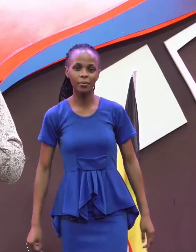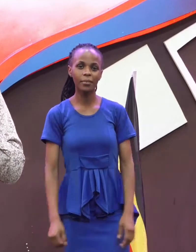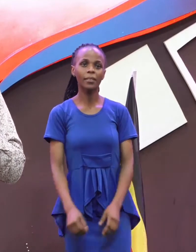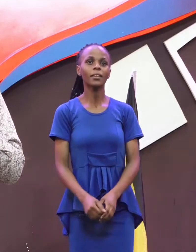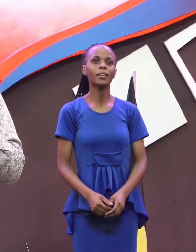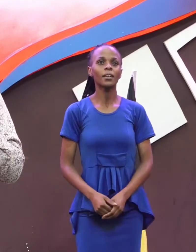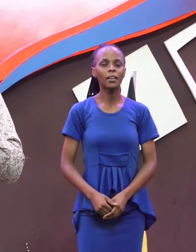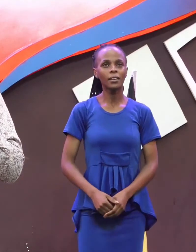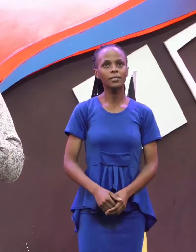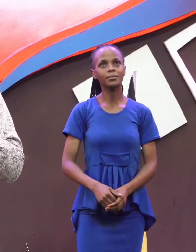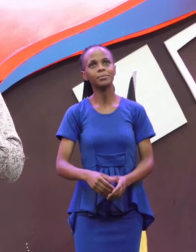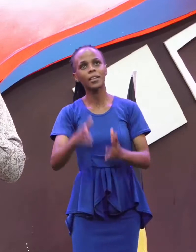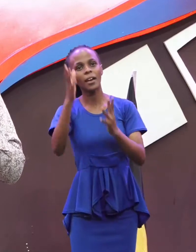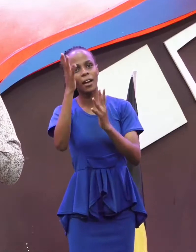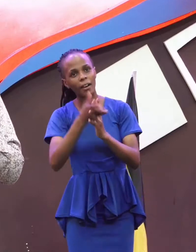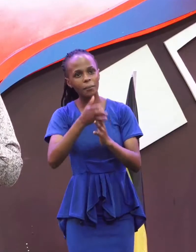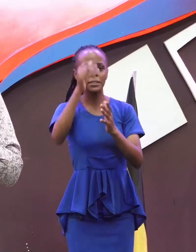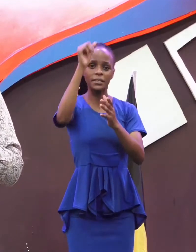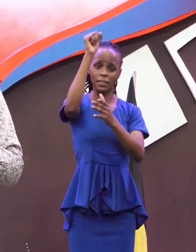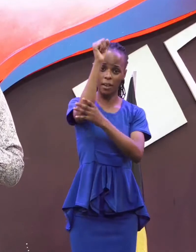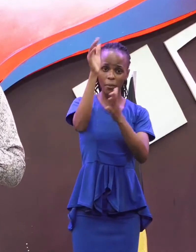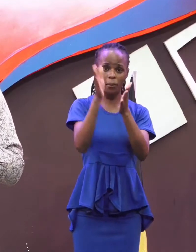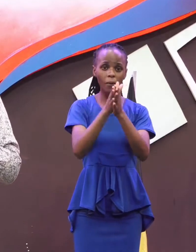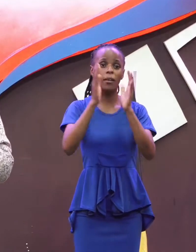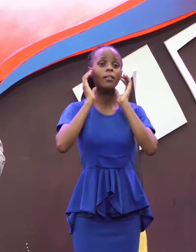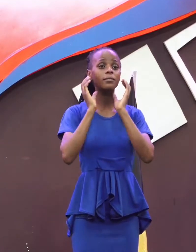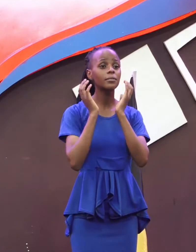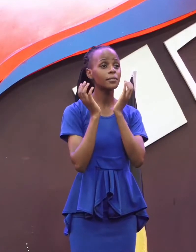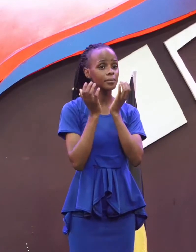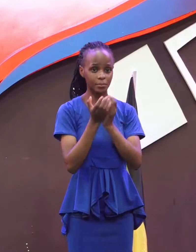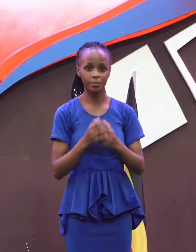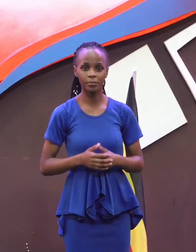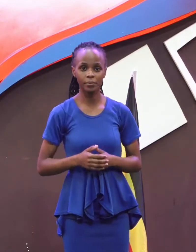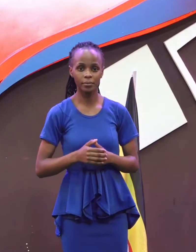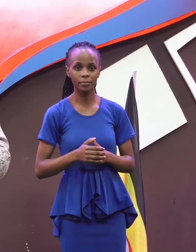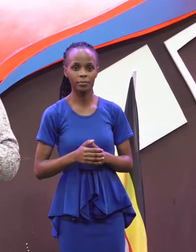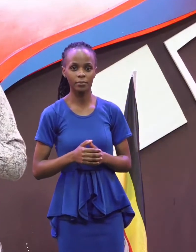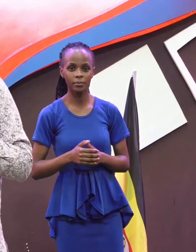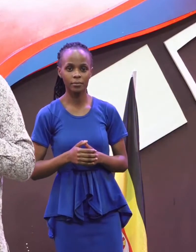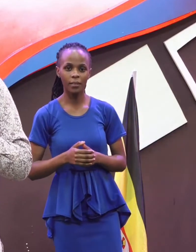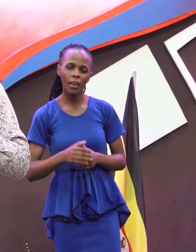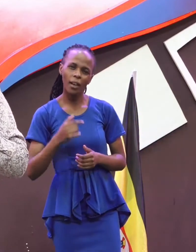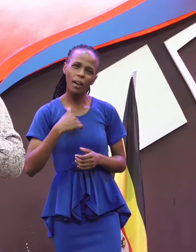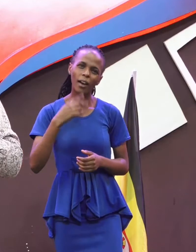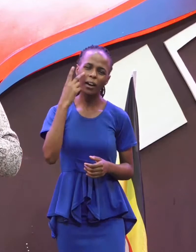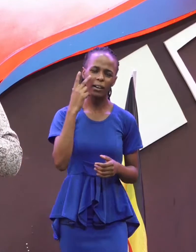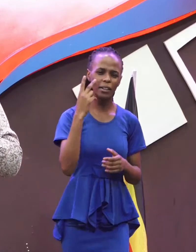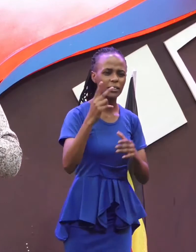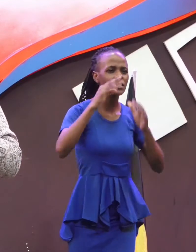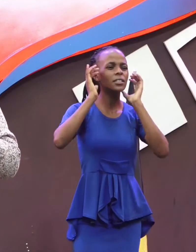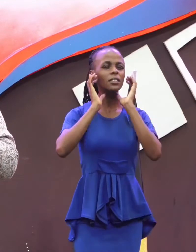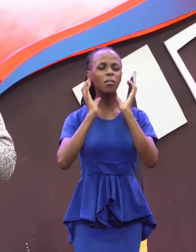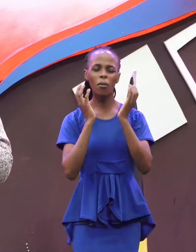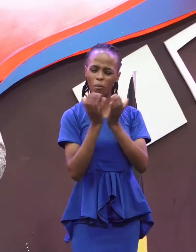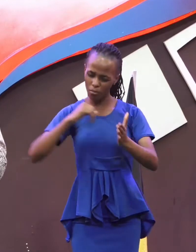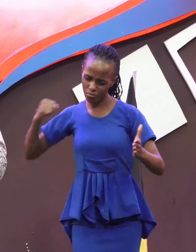Mumulem wakati wa Ibrahim ne Musa. In between Abraham and Moses. Ndabawo Musa ng'agolokose